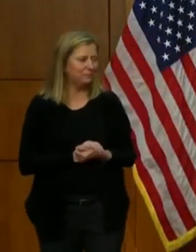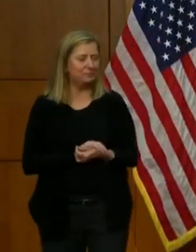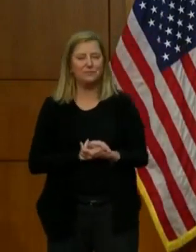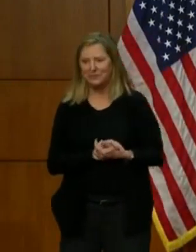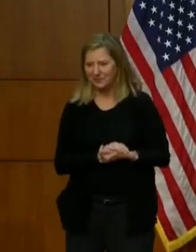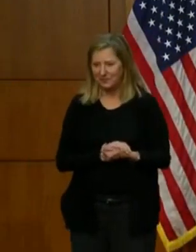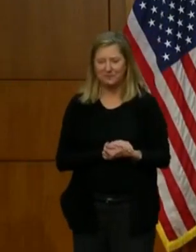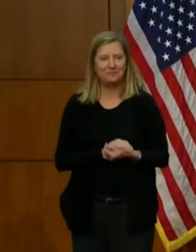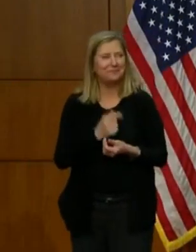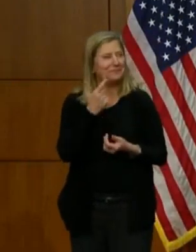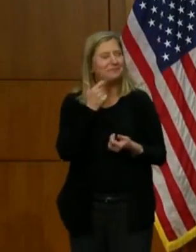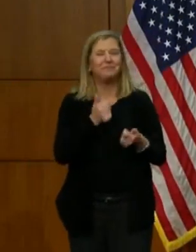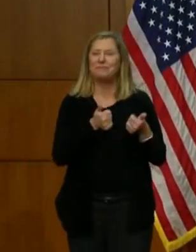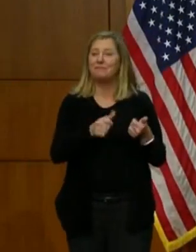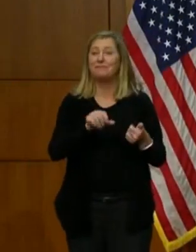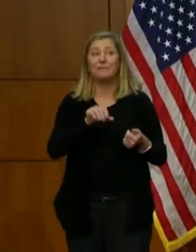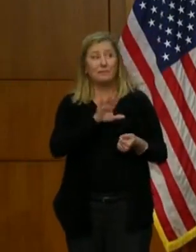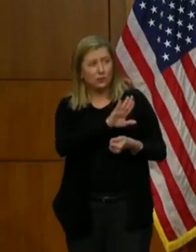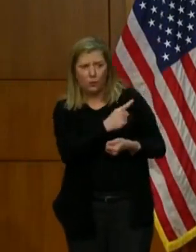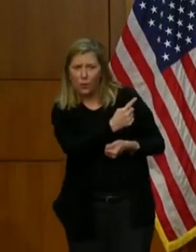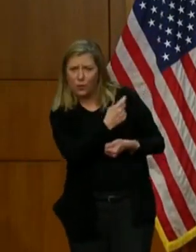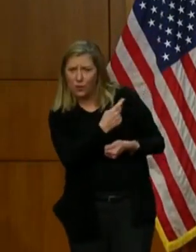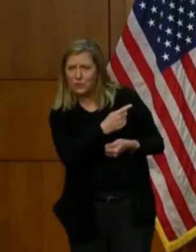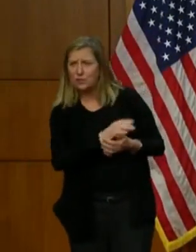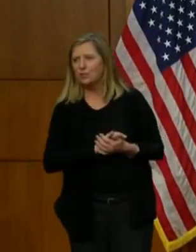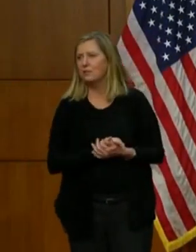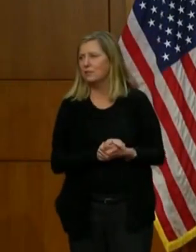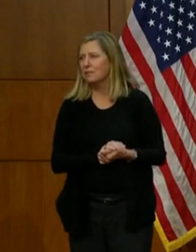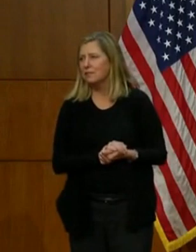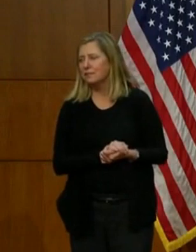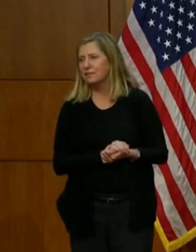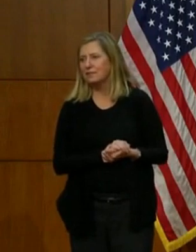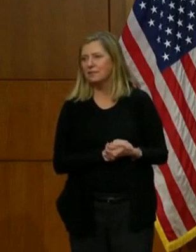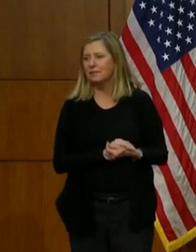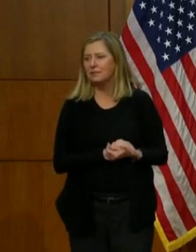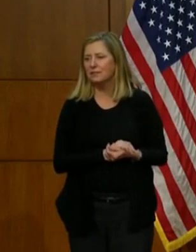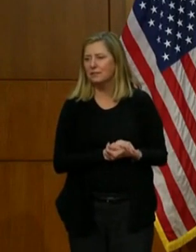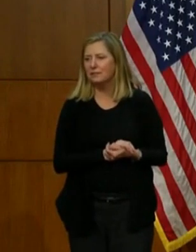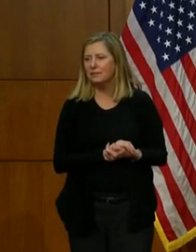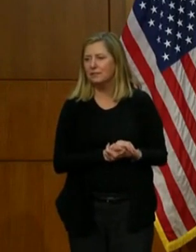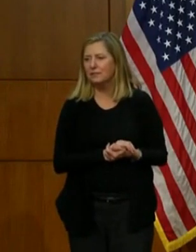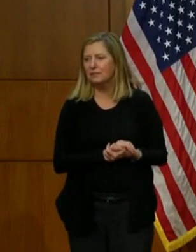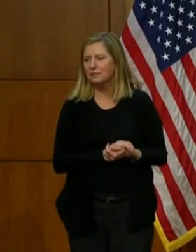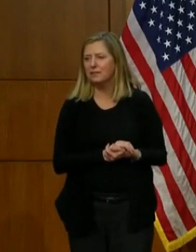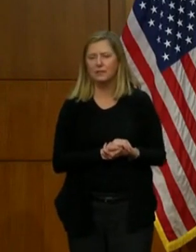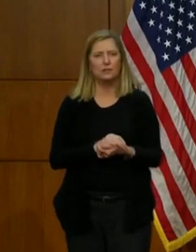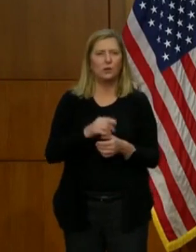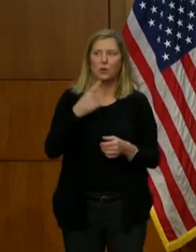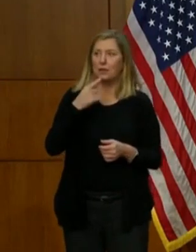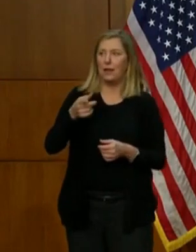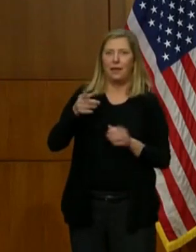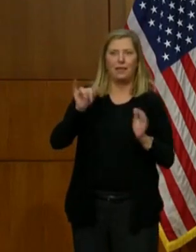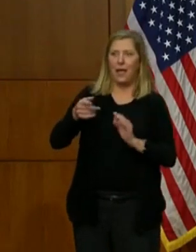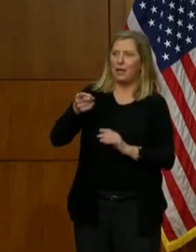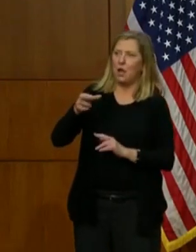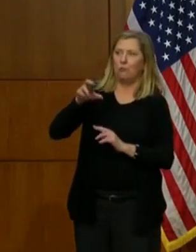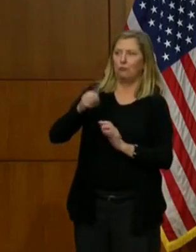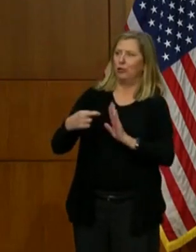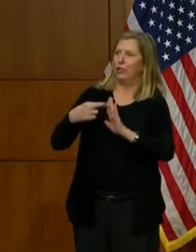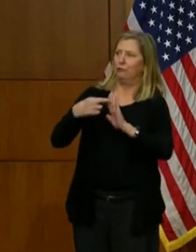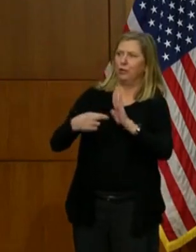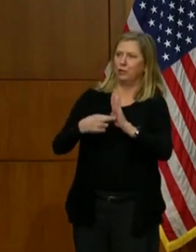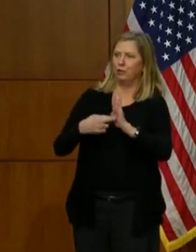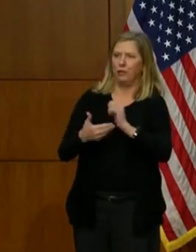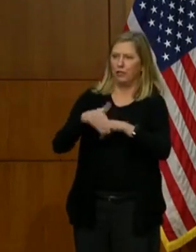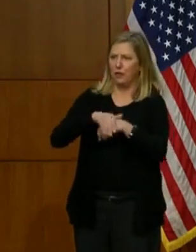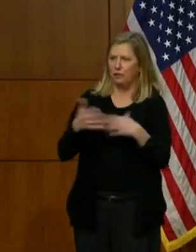Yeah, of course. No, the question was that what exactly does the pre-registration system cover? We know that CVS